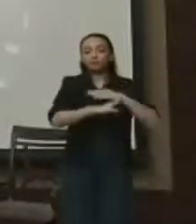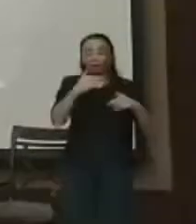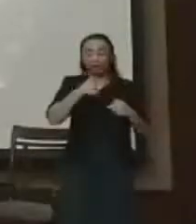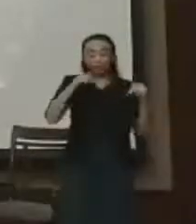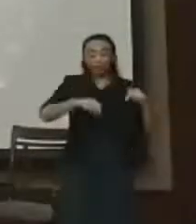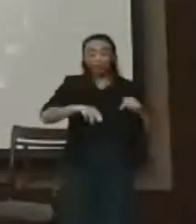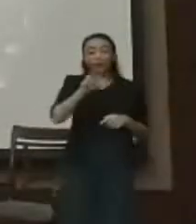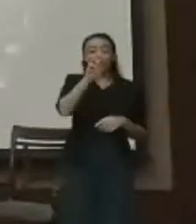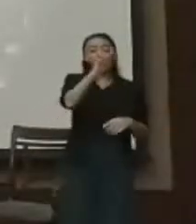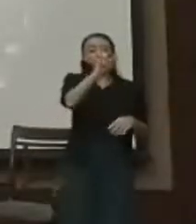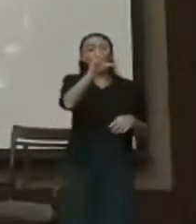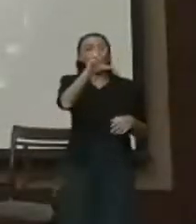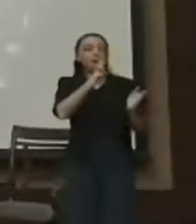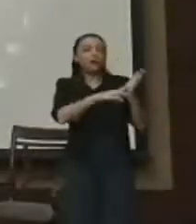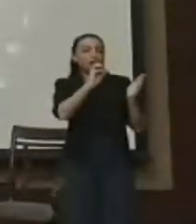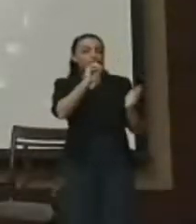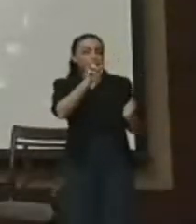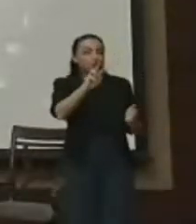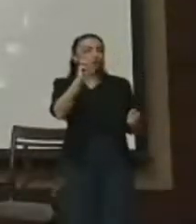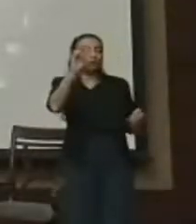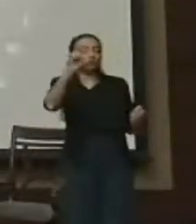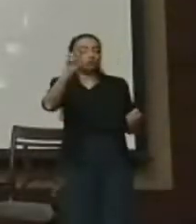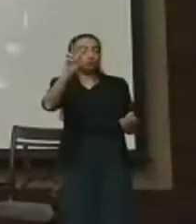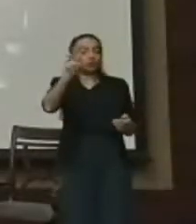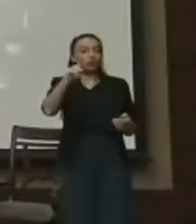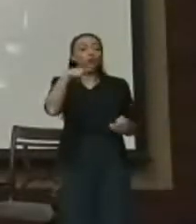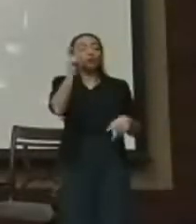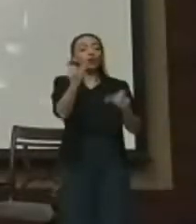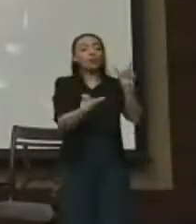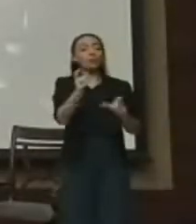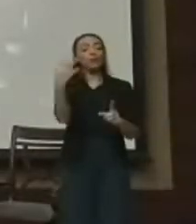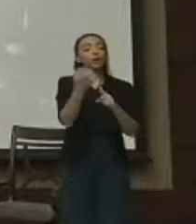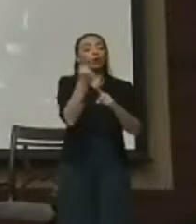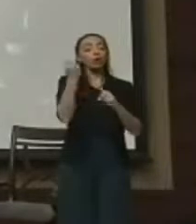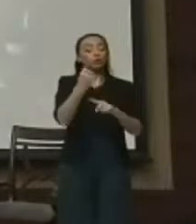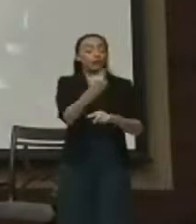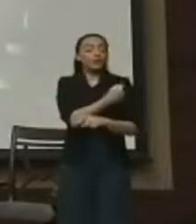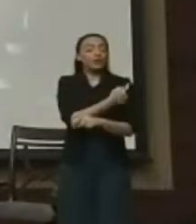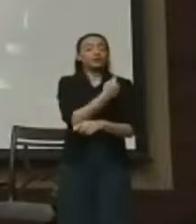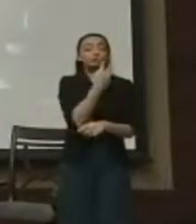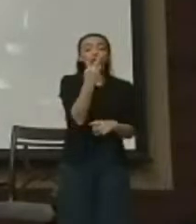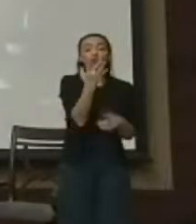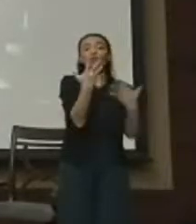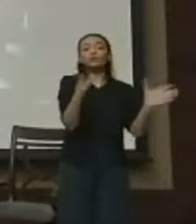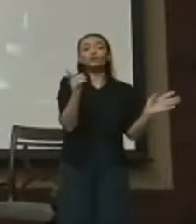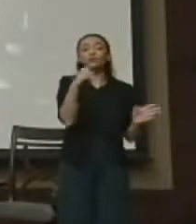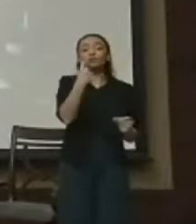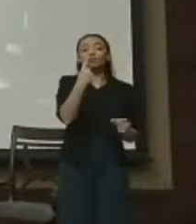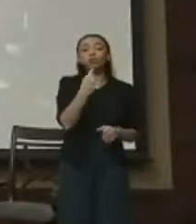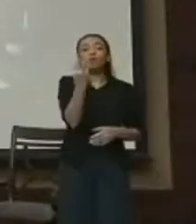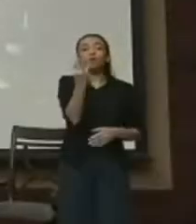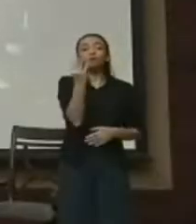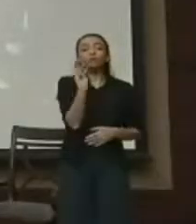November 21, the number of people who have received both the vaccine is